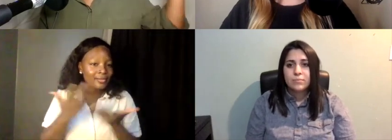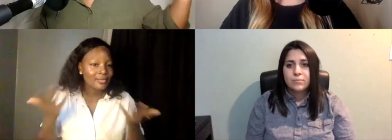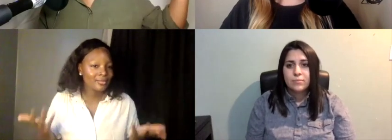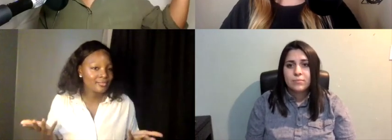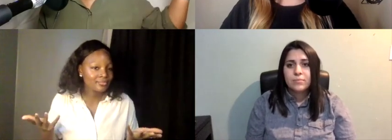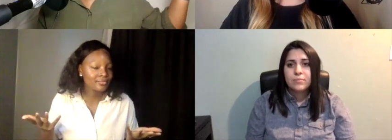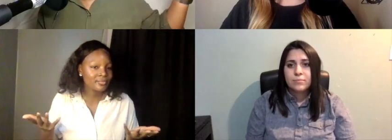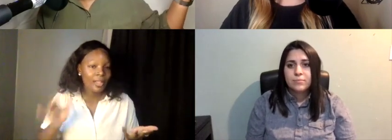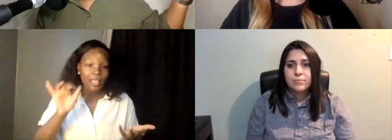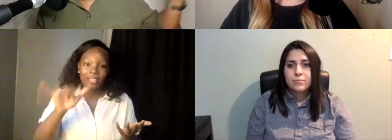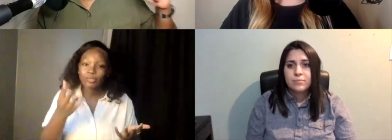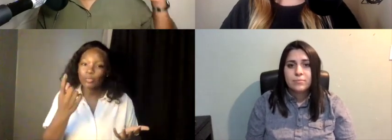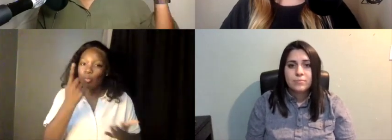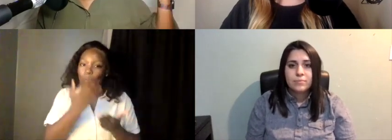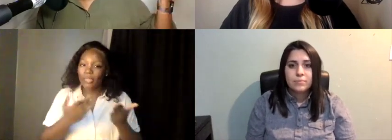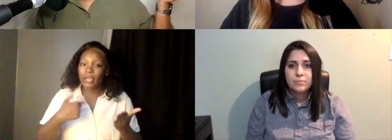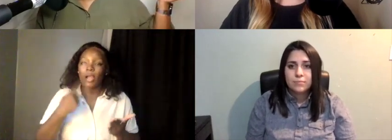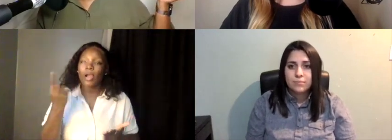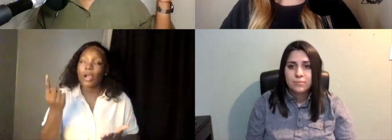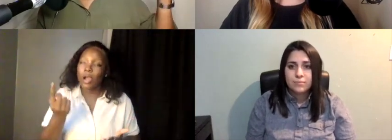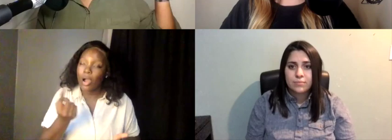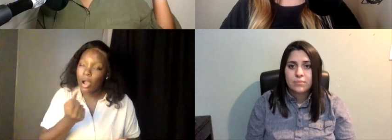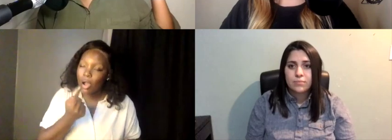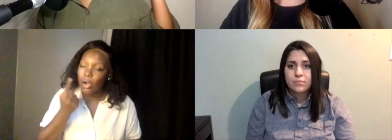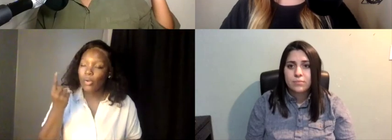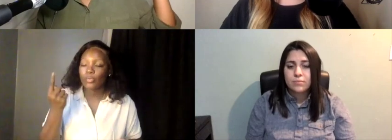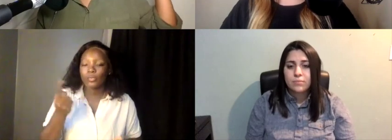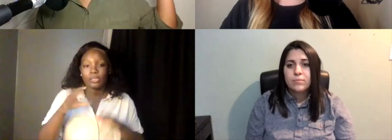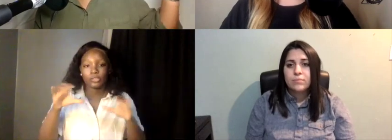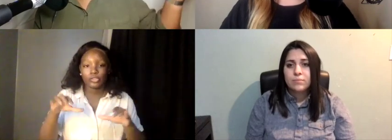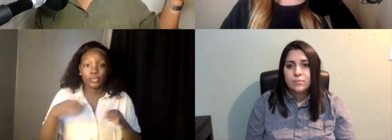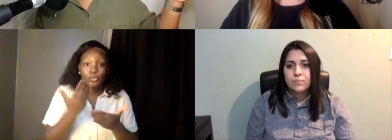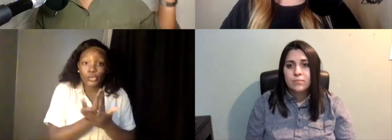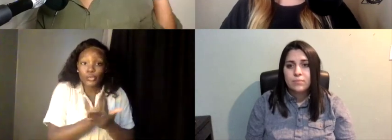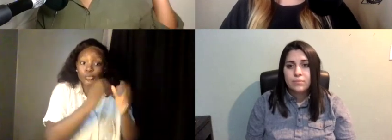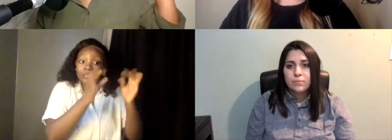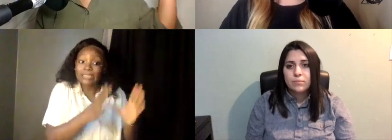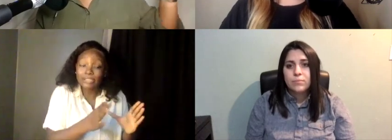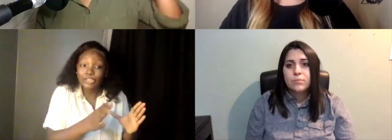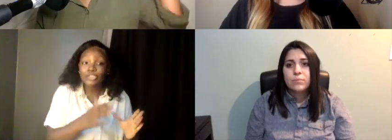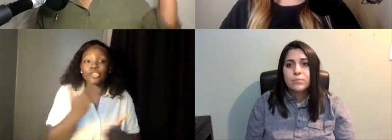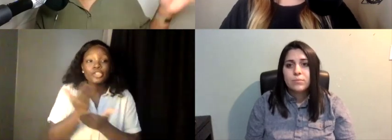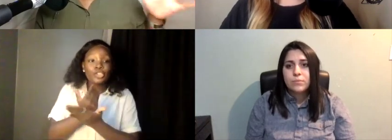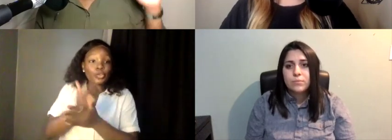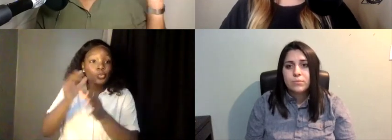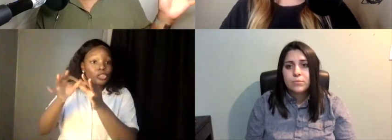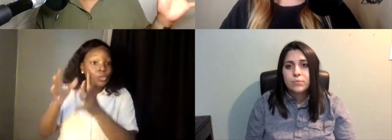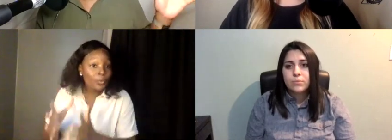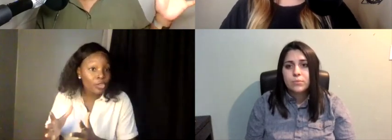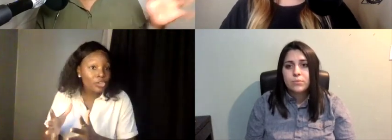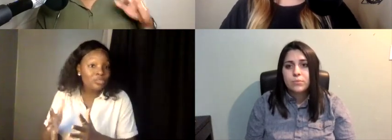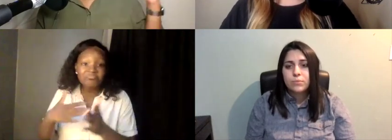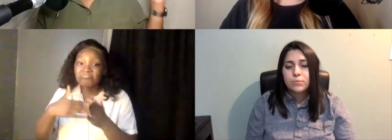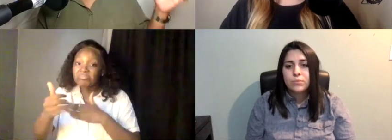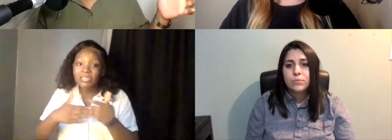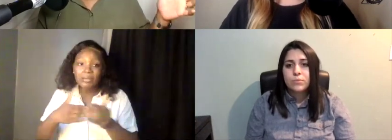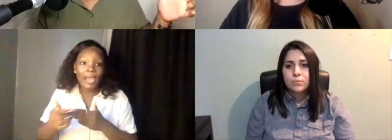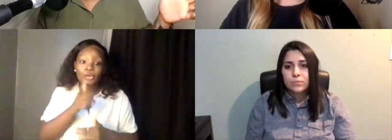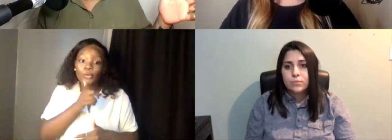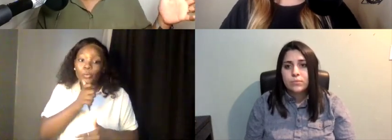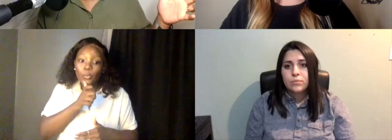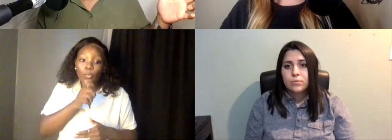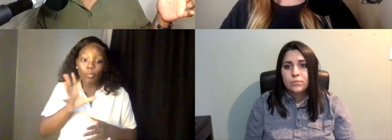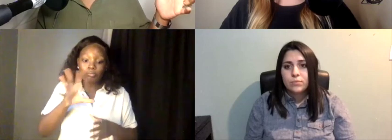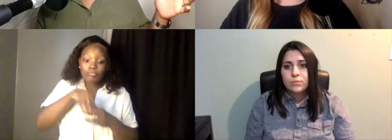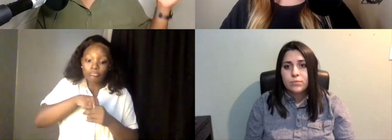I always constantly try to do, like, with new teachers or new interpreters or whoever is in my space, because I've had a lot of jobs